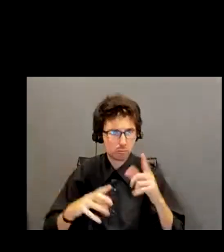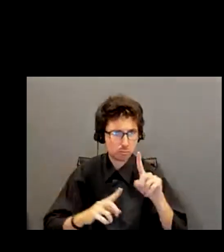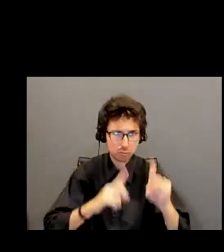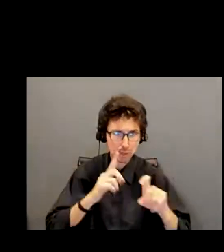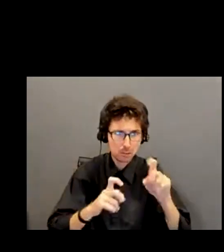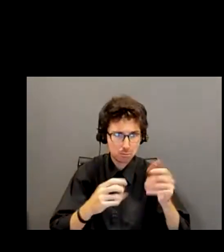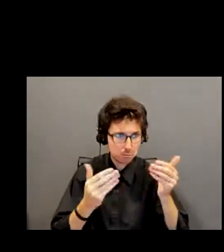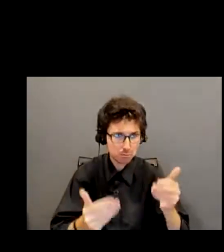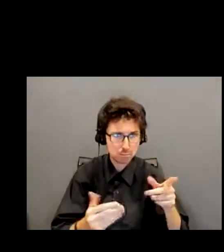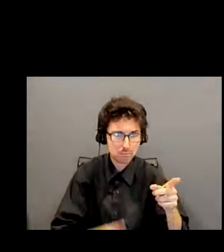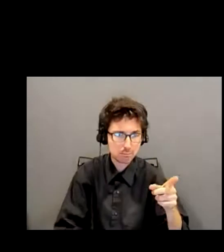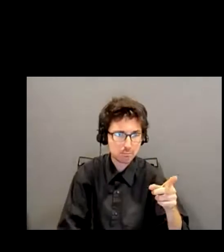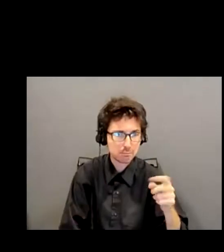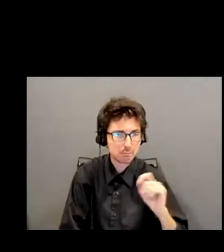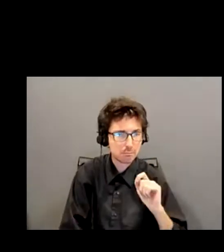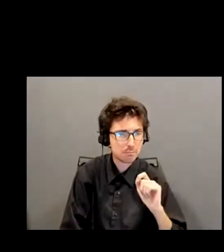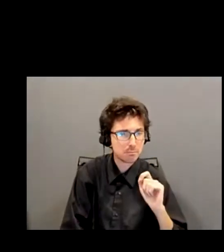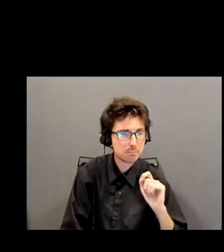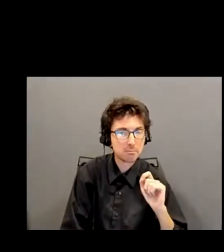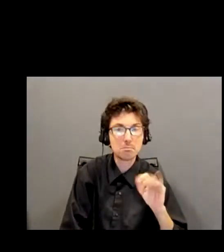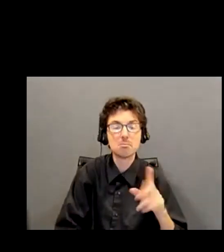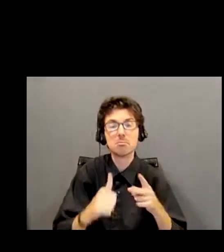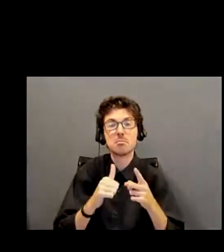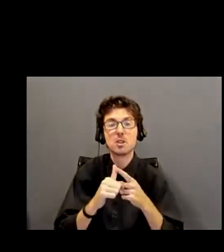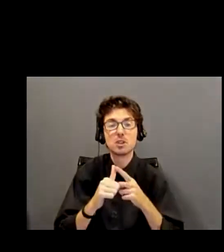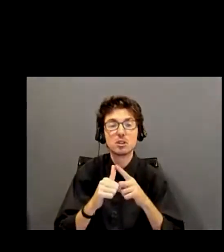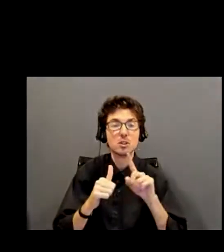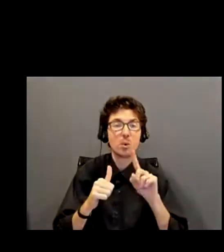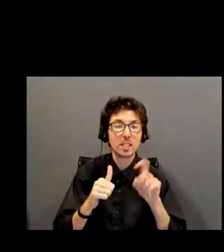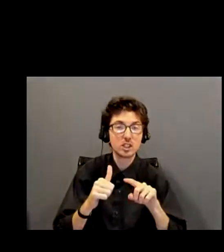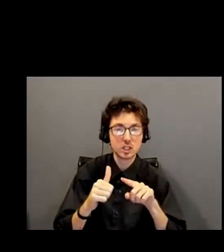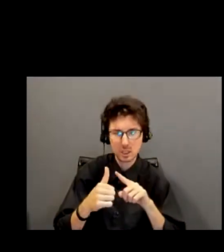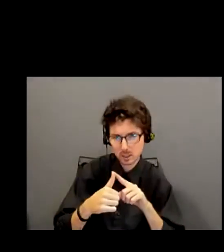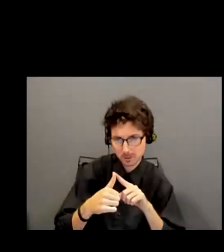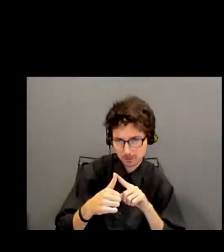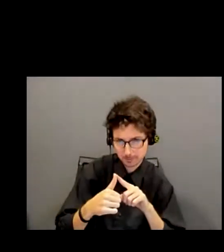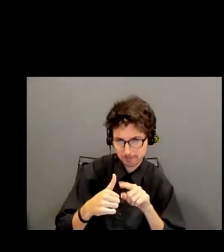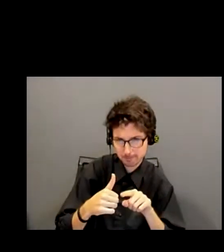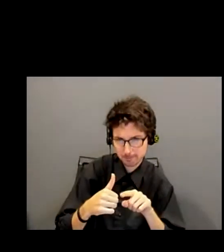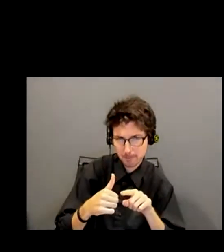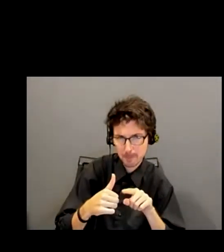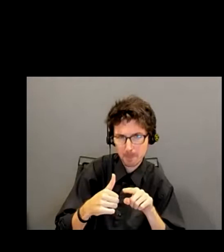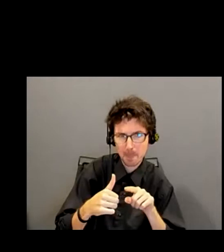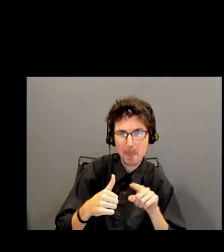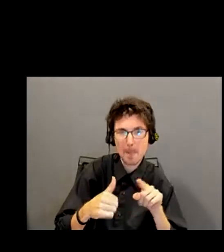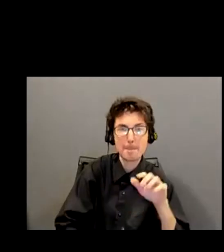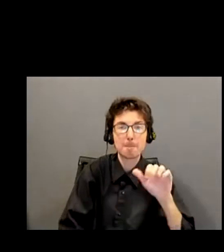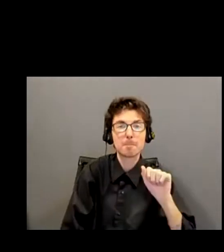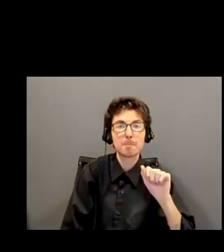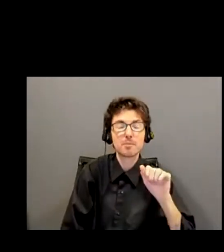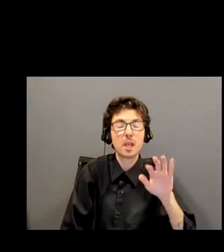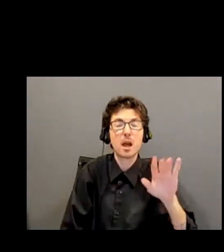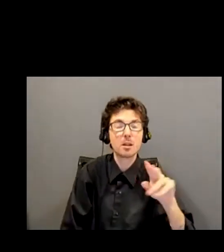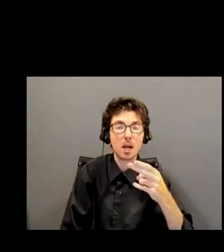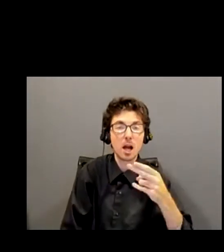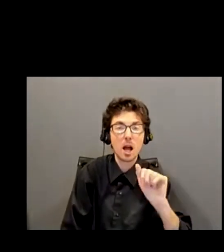you. We start with the first question. Mm-hmm. The question is for Ajal. What